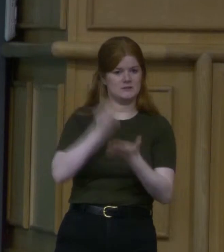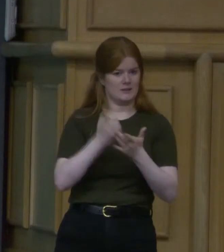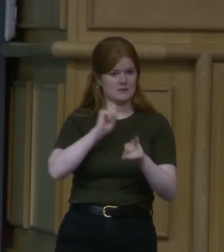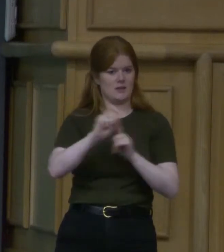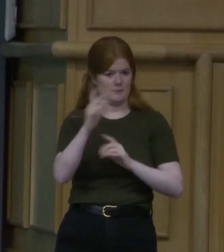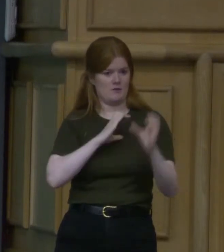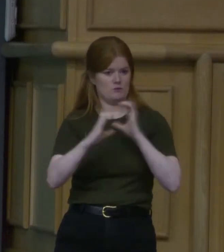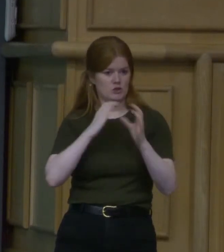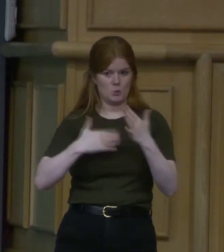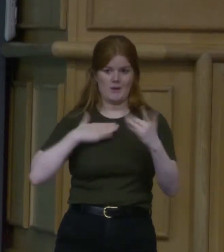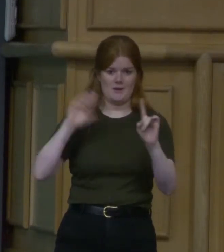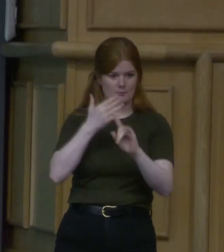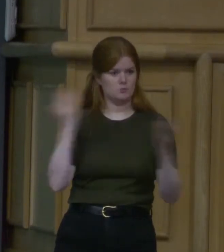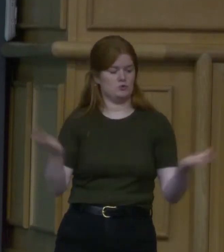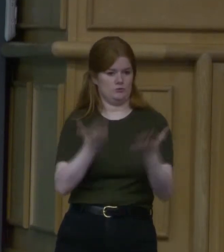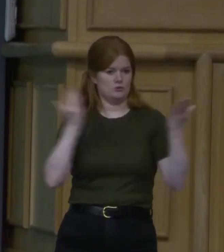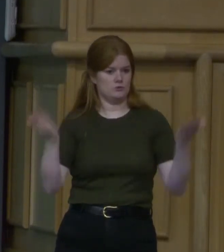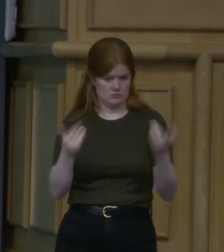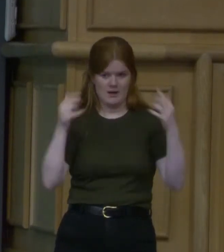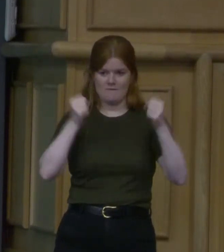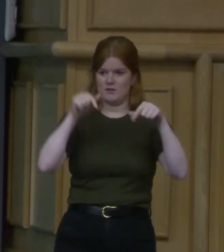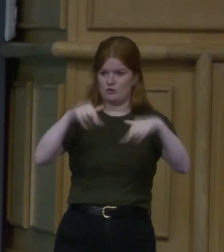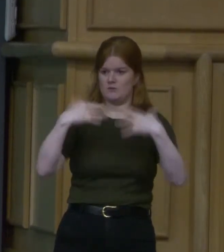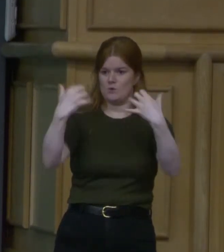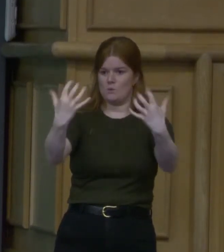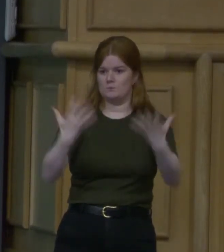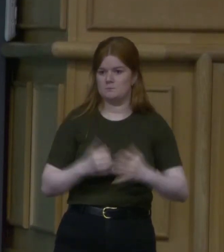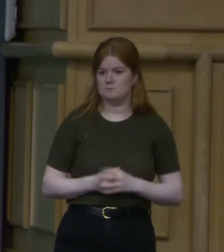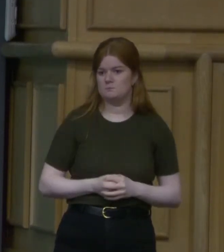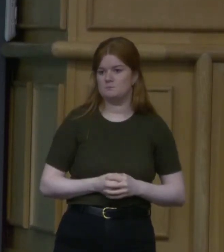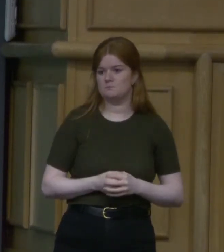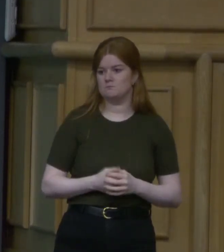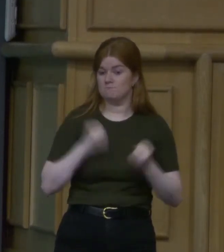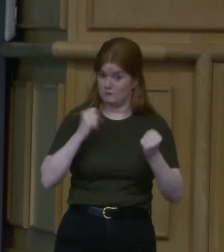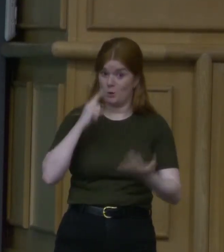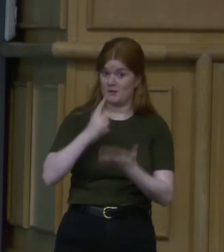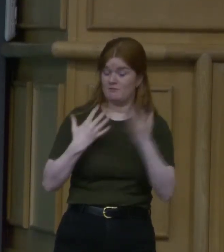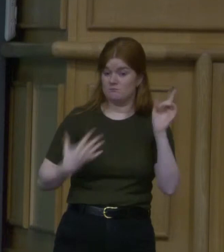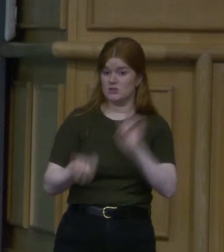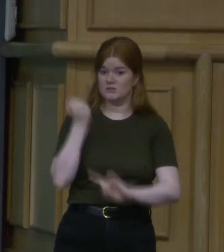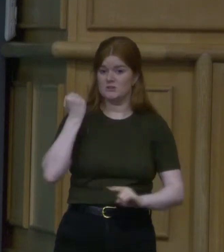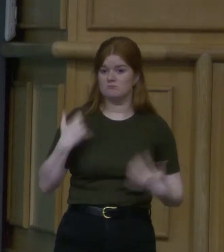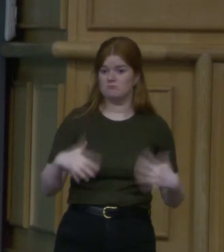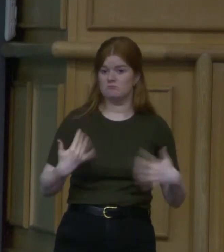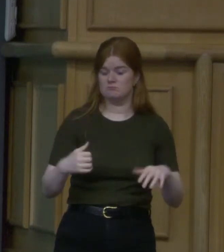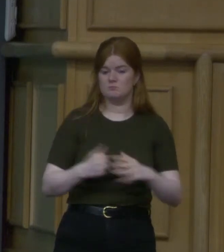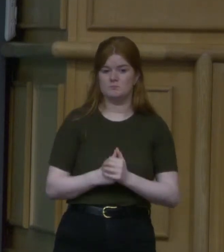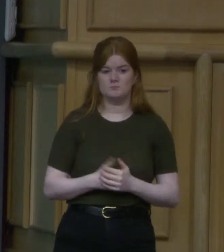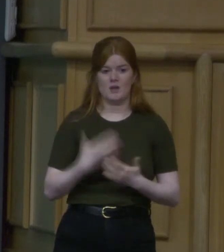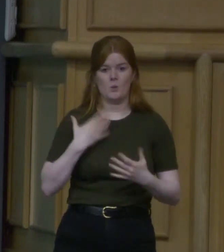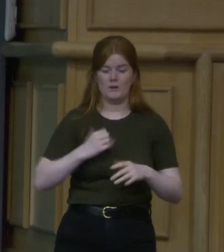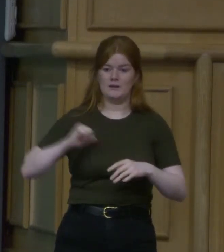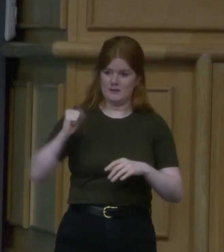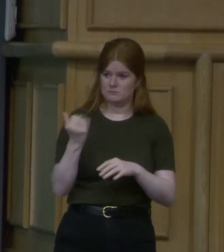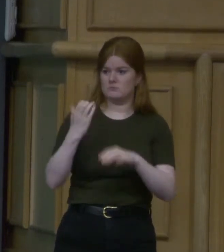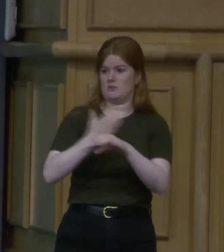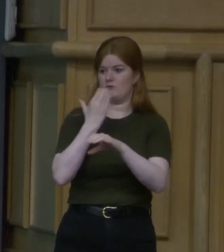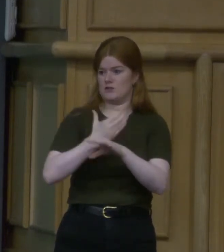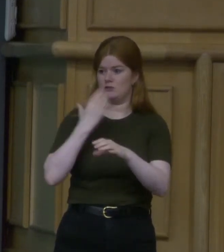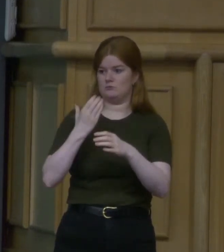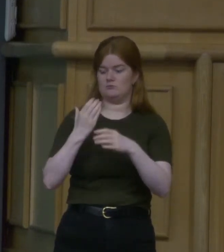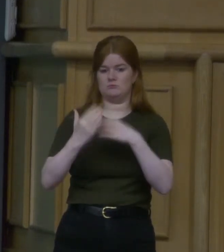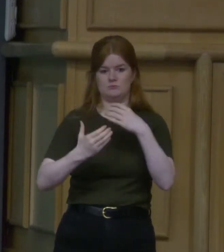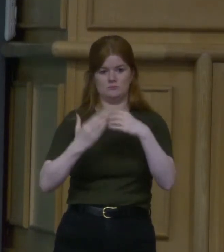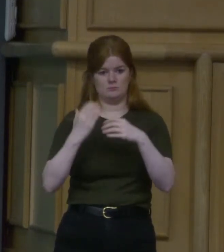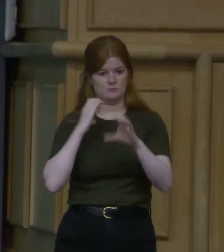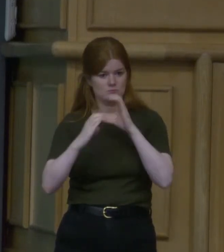type of conversation we aim to have at this forum. And I believe we've succeeded. And I want to keep that conversation and